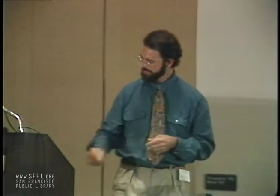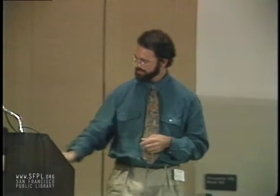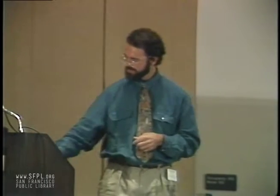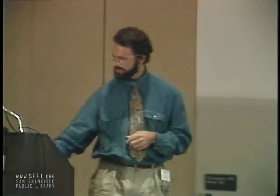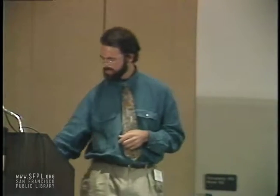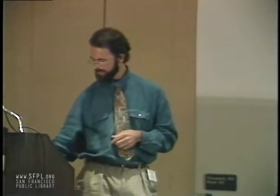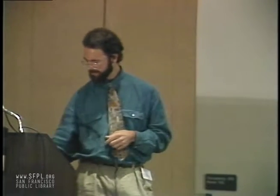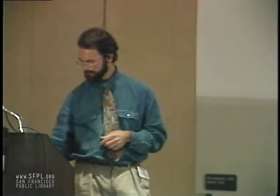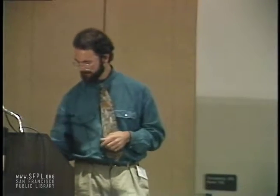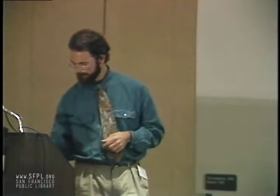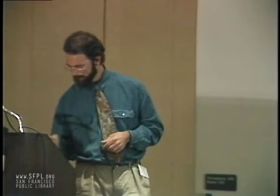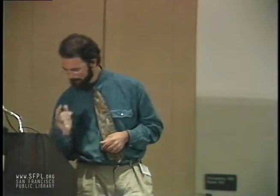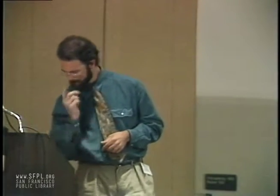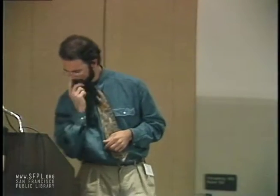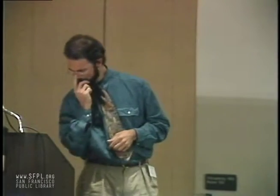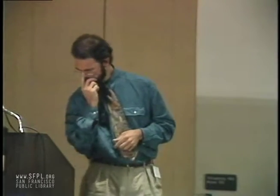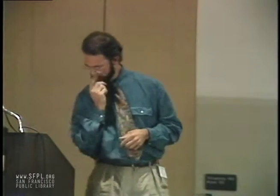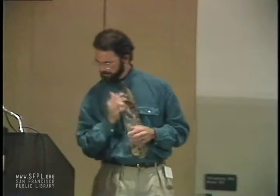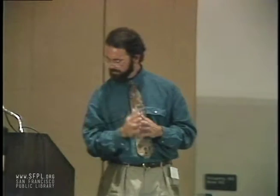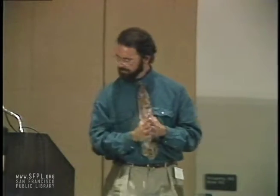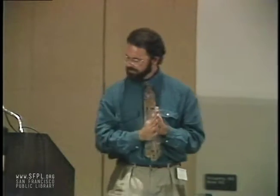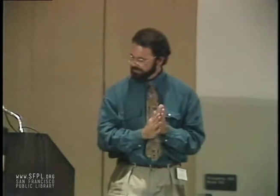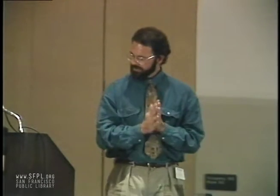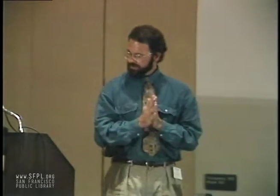that they were normal human beings.